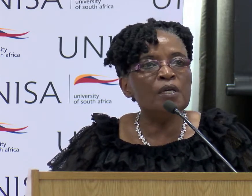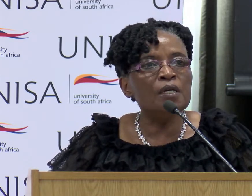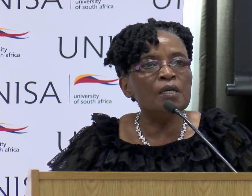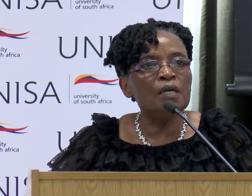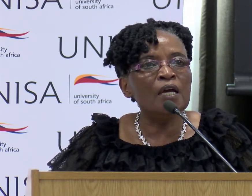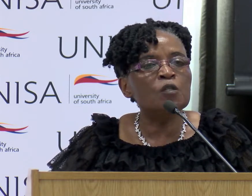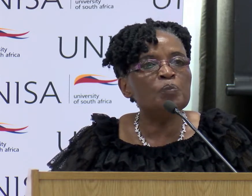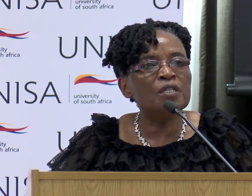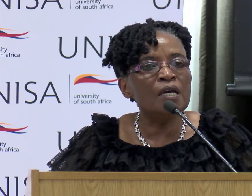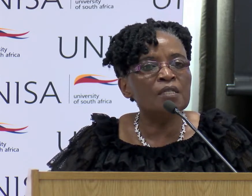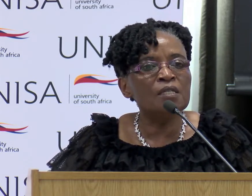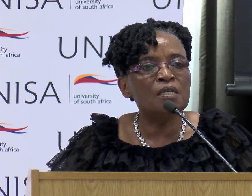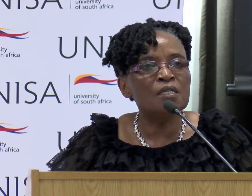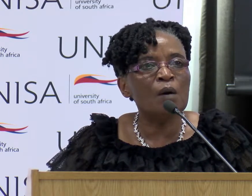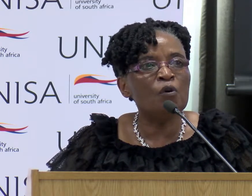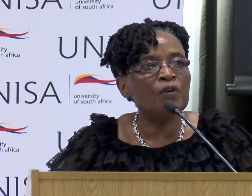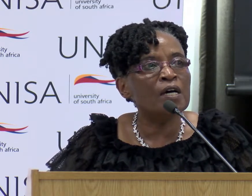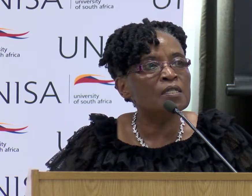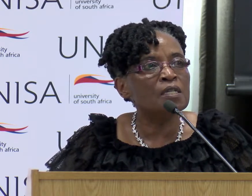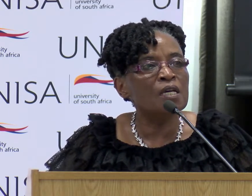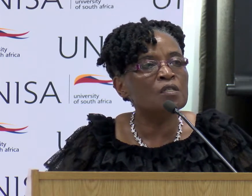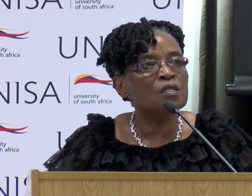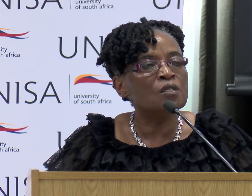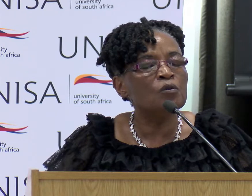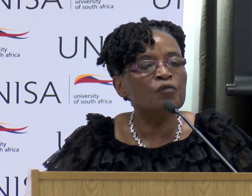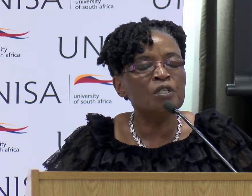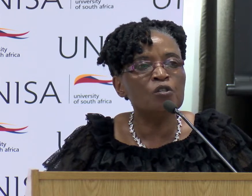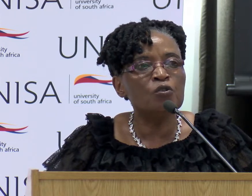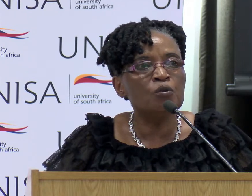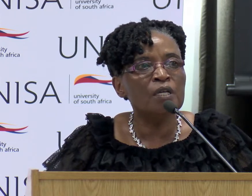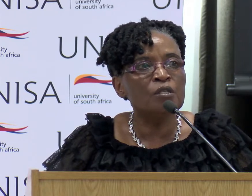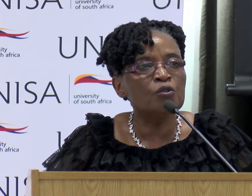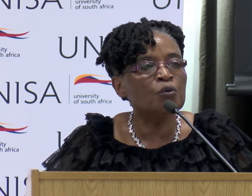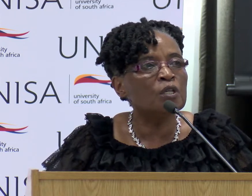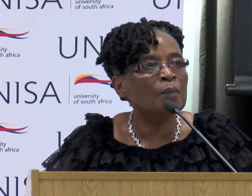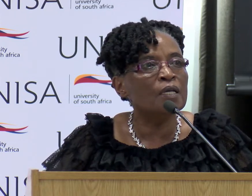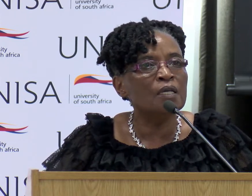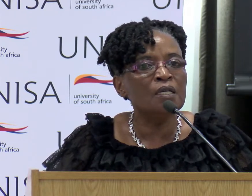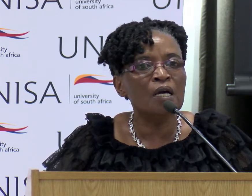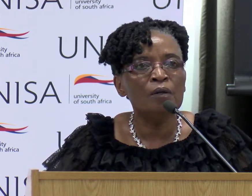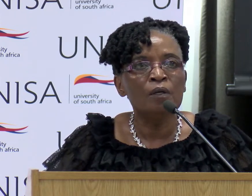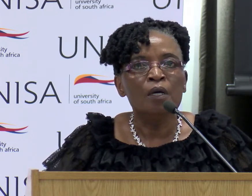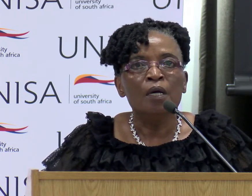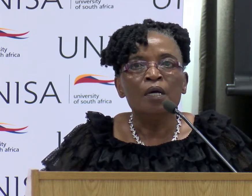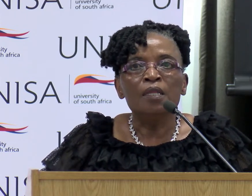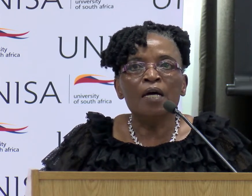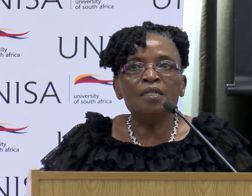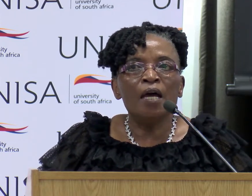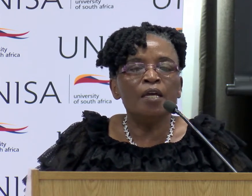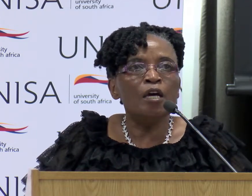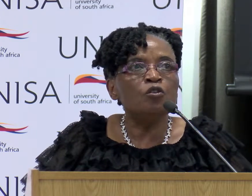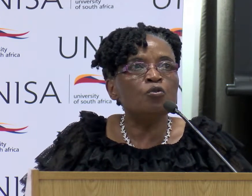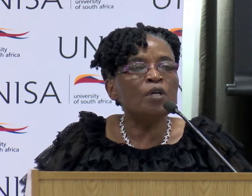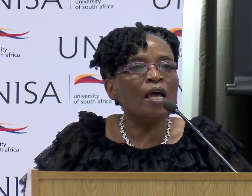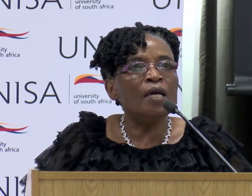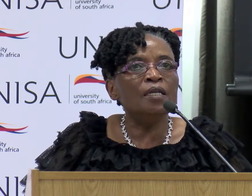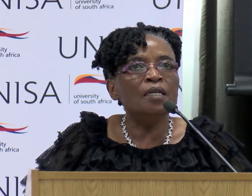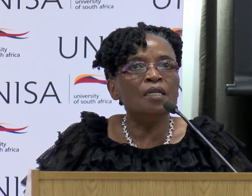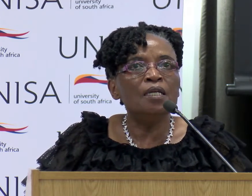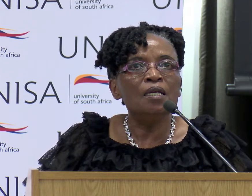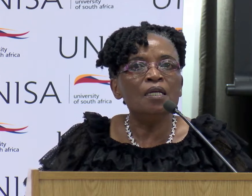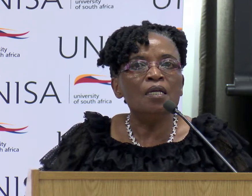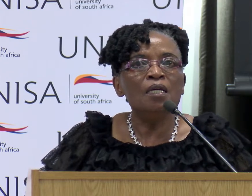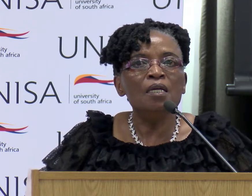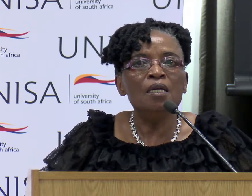what we experienced, some of us as university students during my era, that I had to